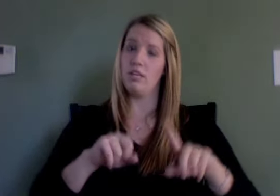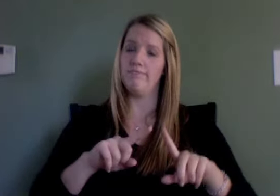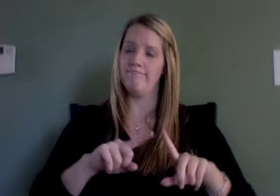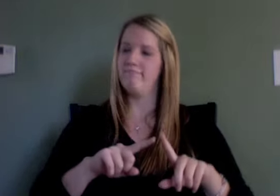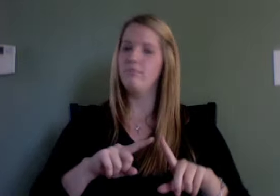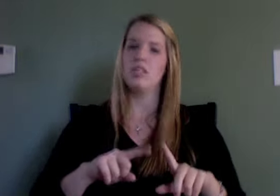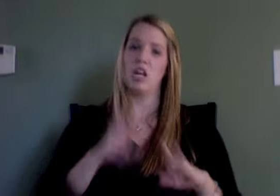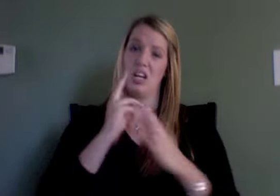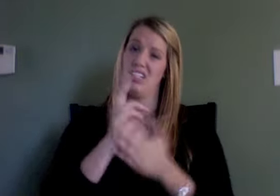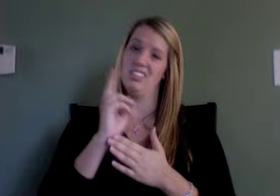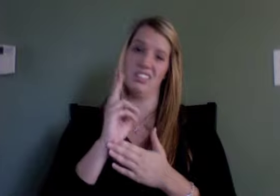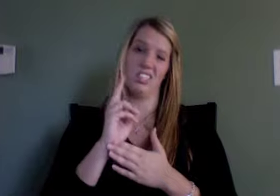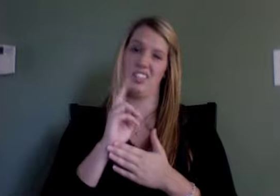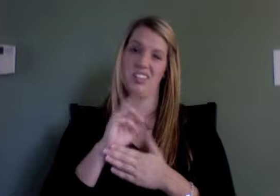either.